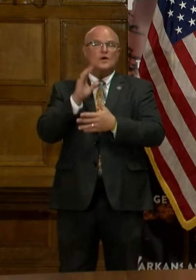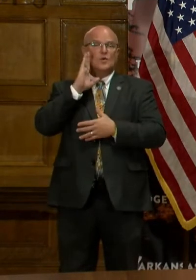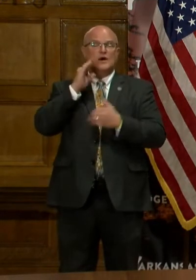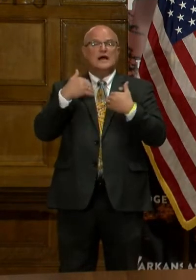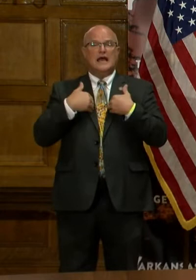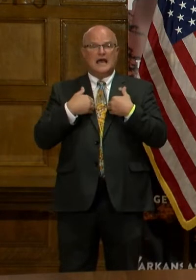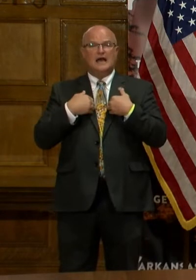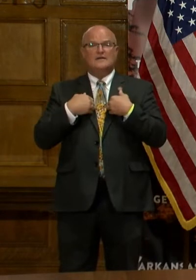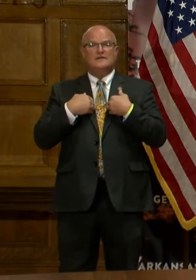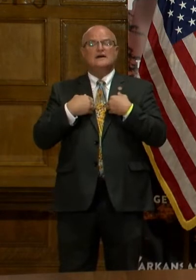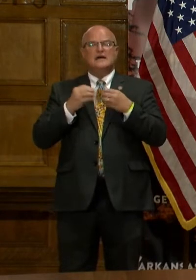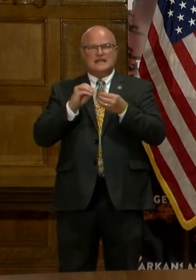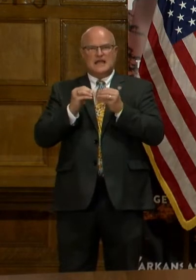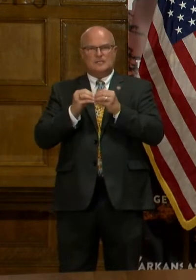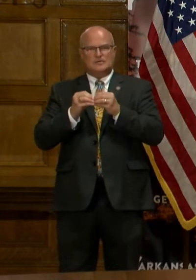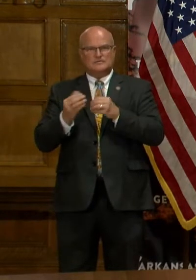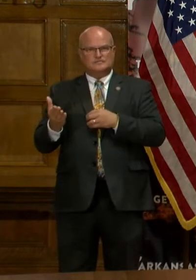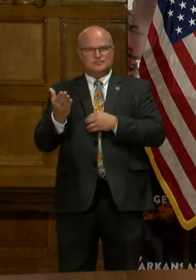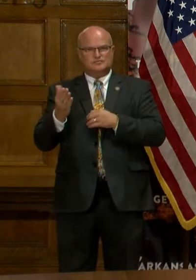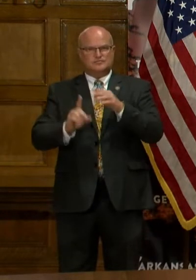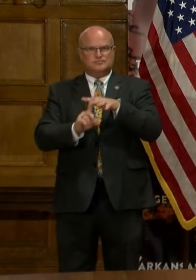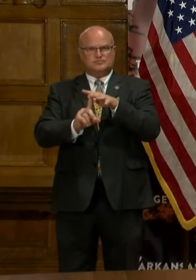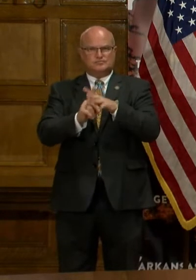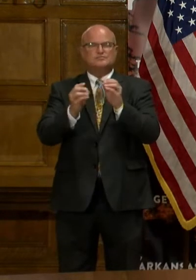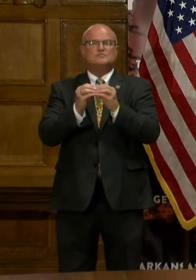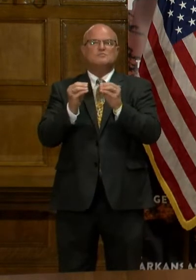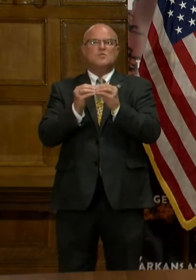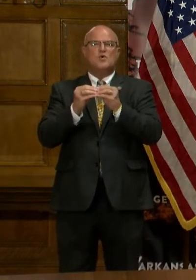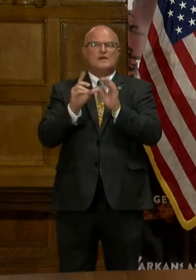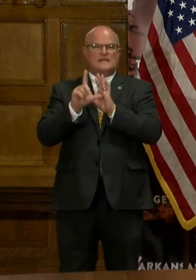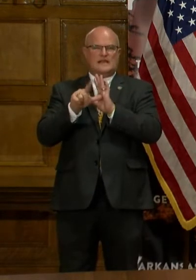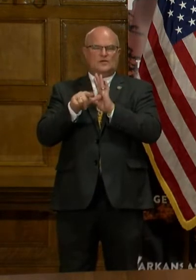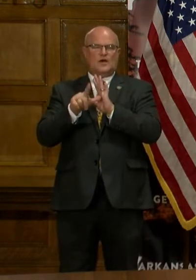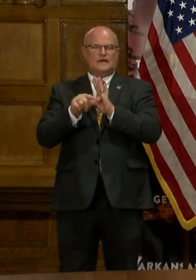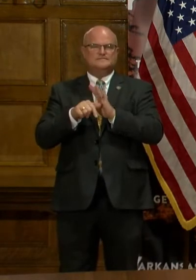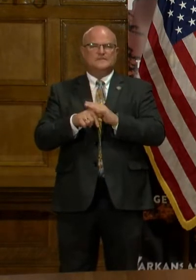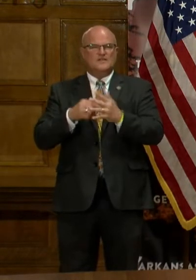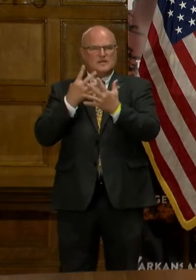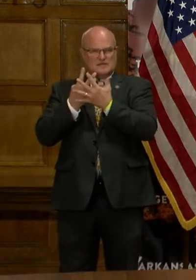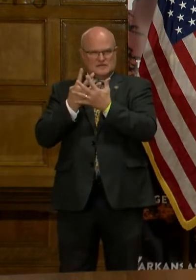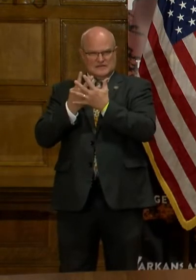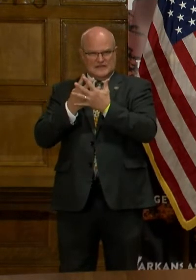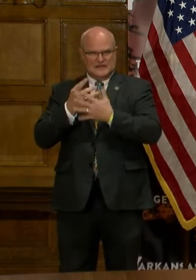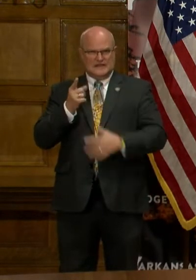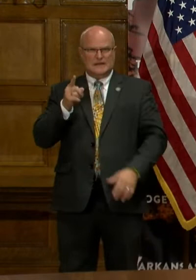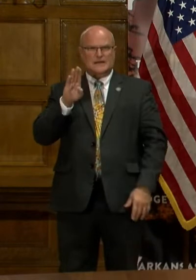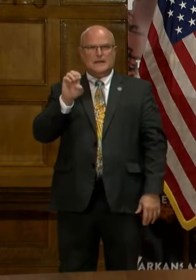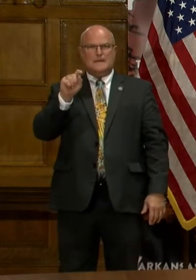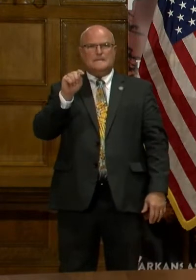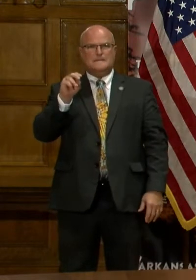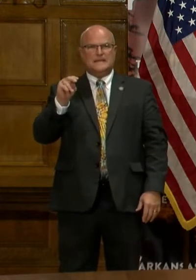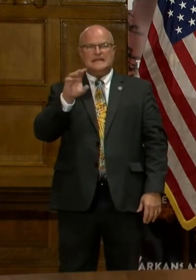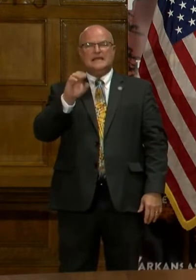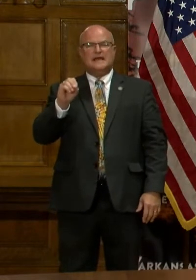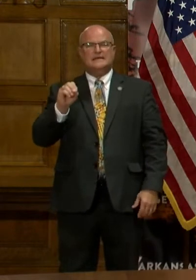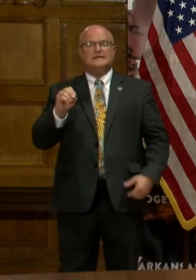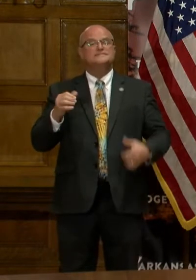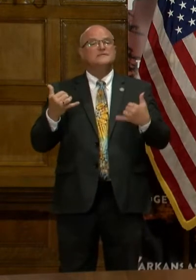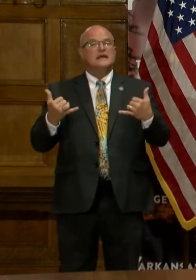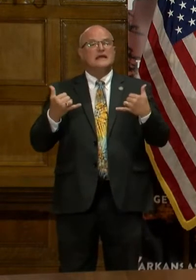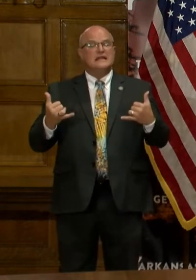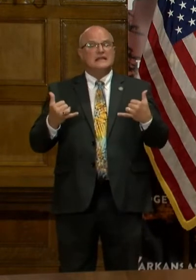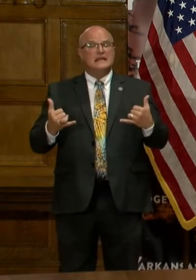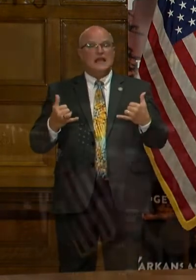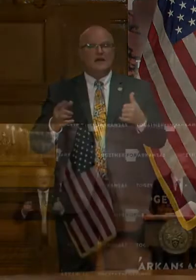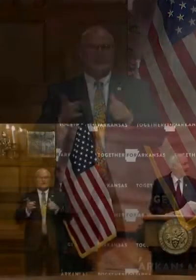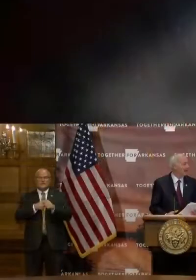be some lagging numbers that will be coming in from that correctional facility. With that, let's go to the